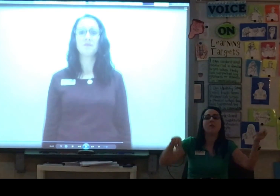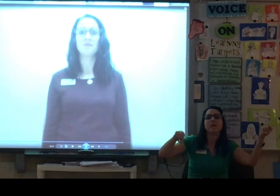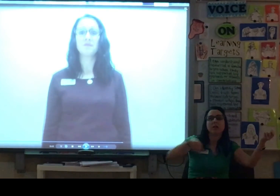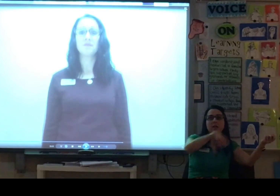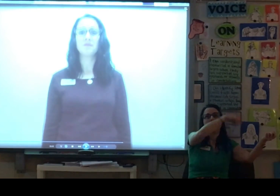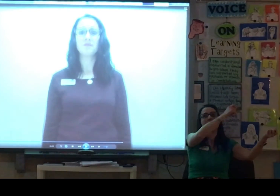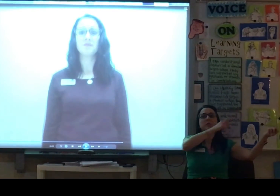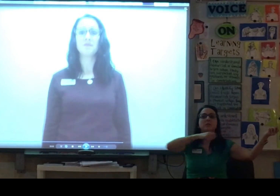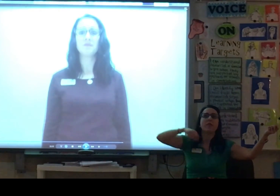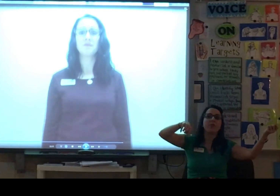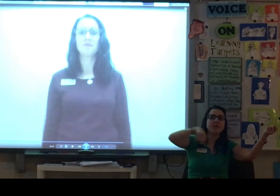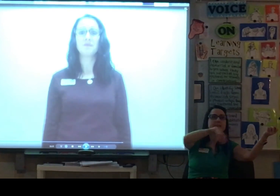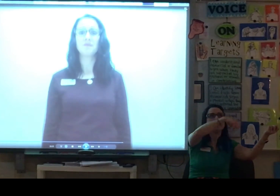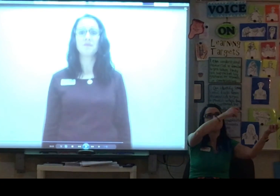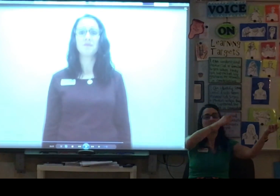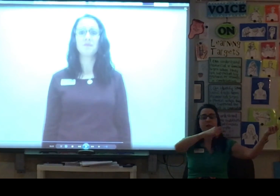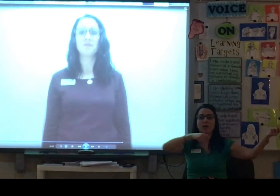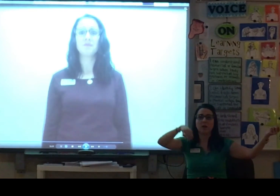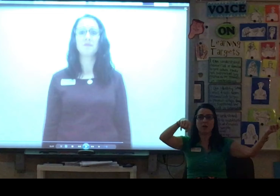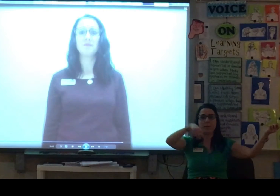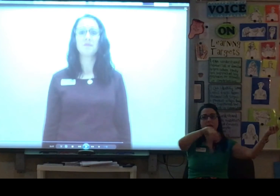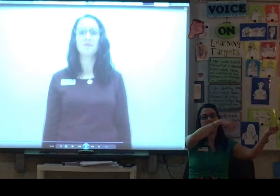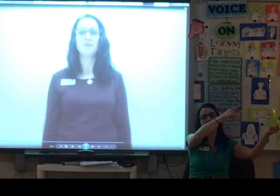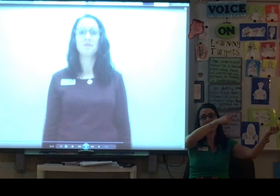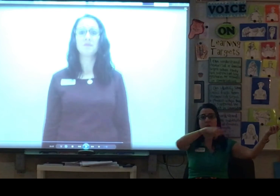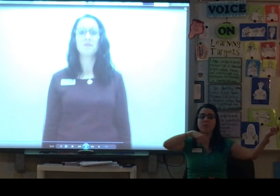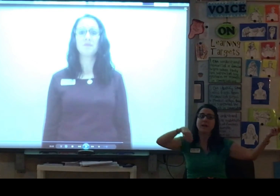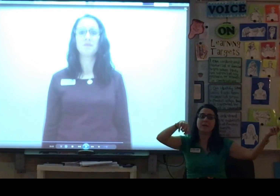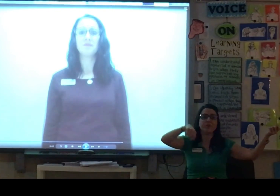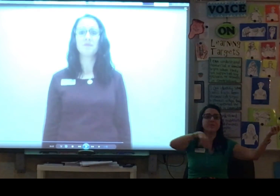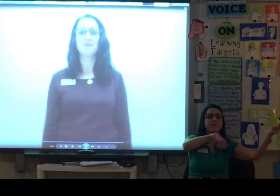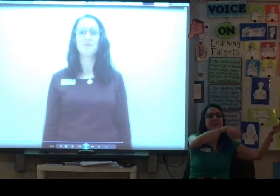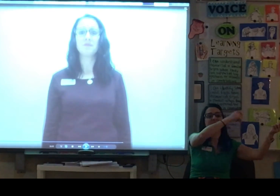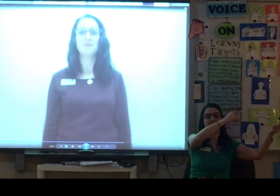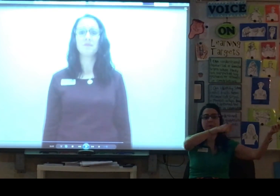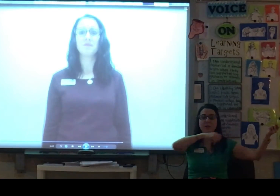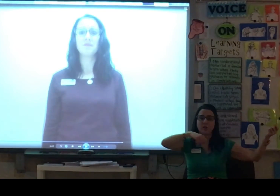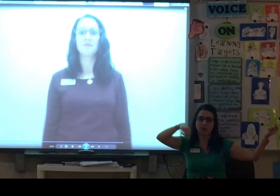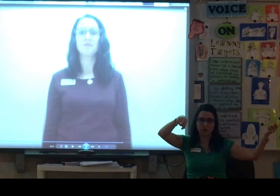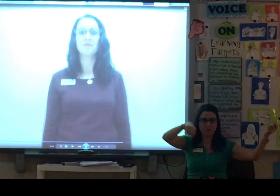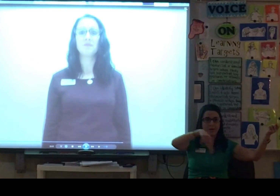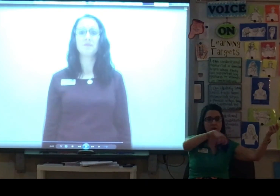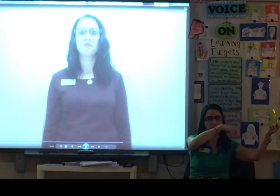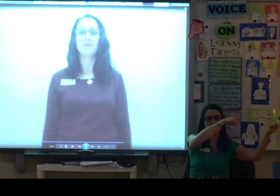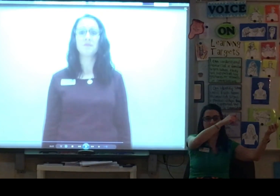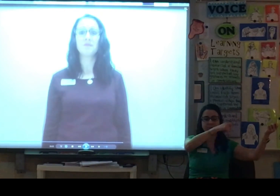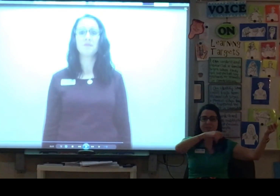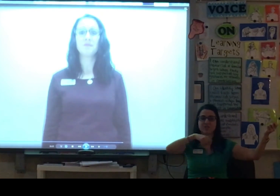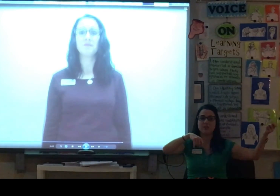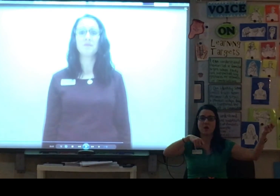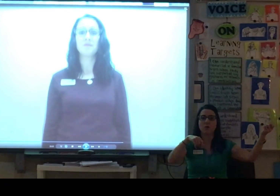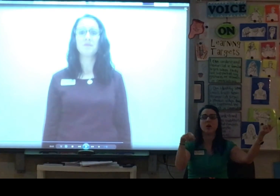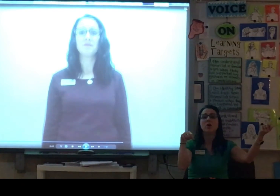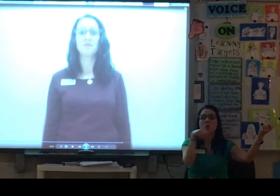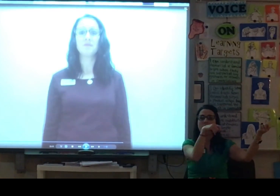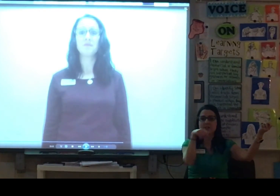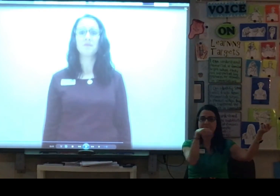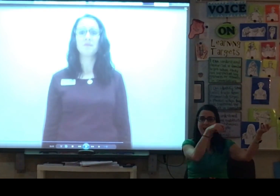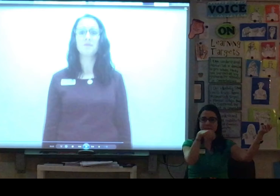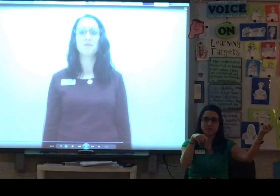of, this is the verb. It's a repeated movement, but it's a bigger repeated movement, a little bit slower. Whereas a